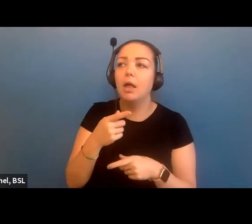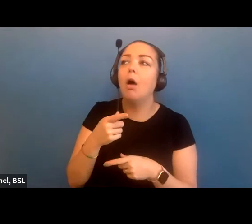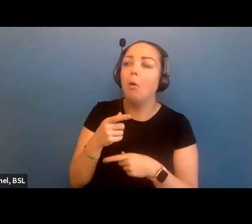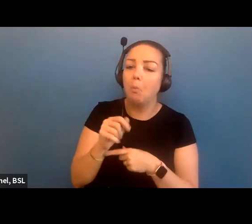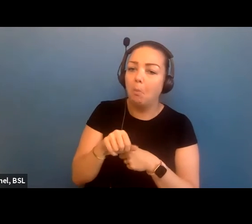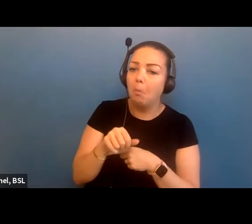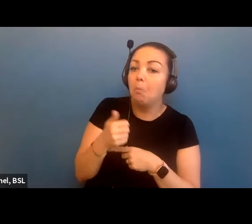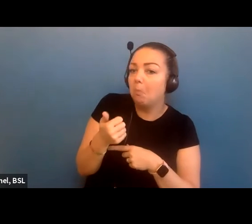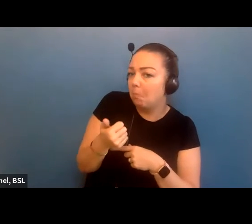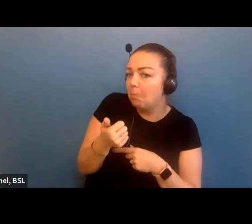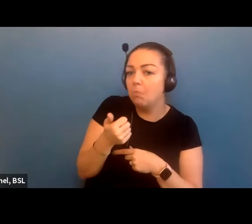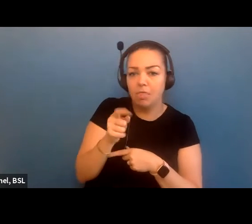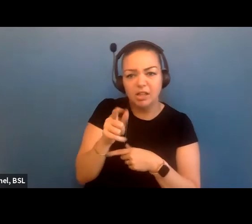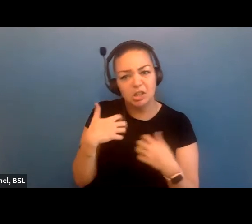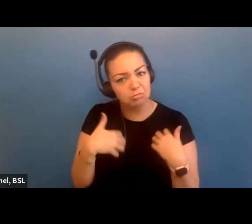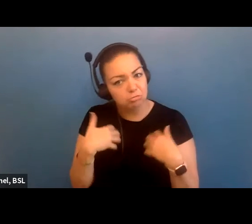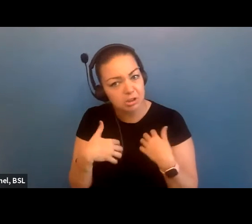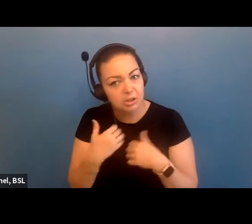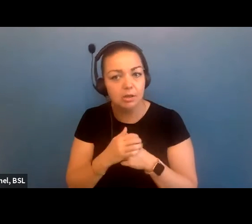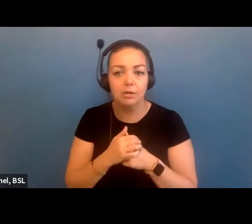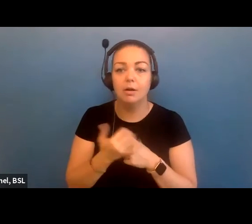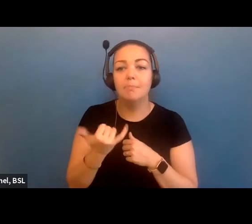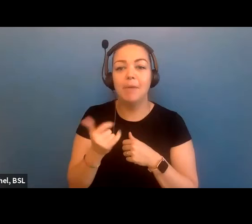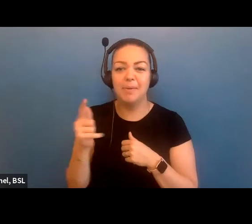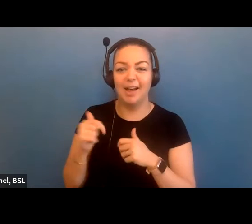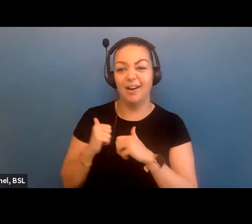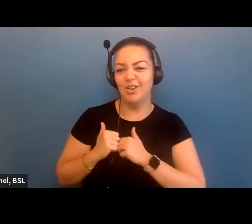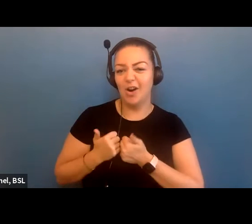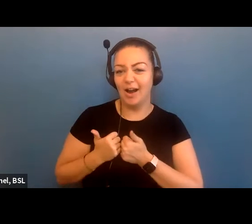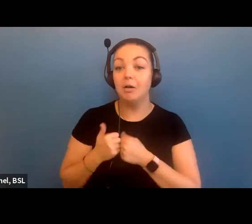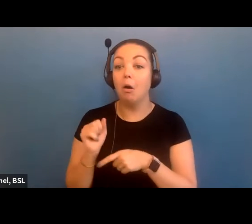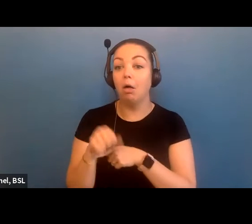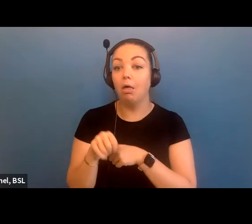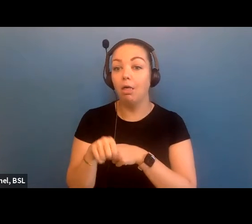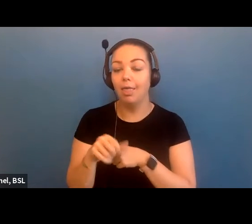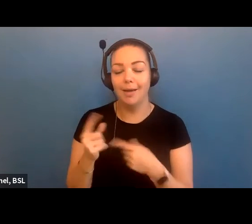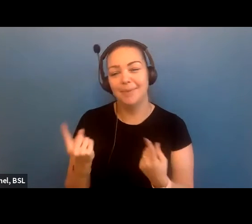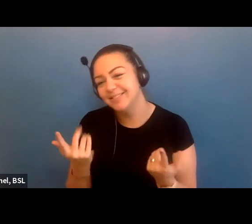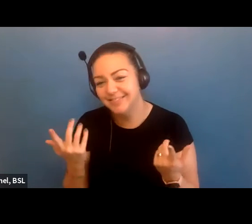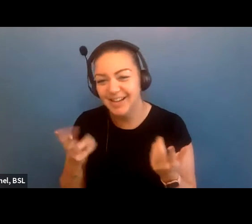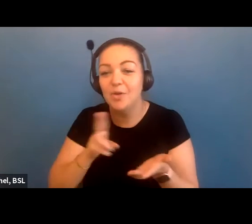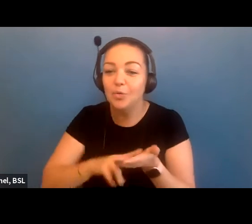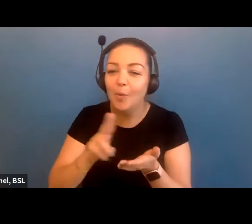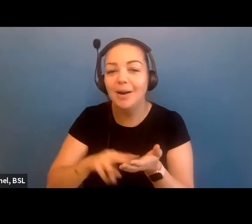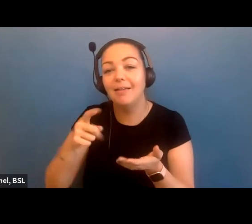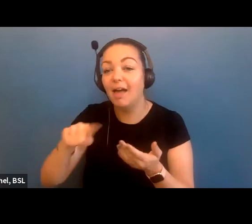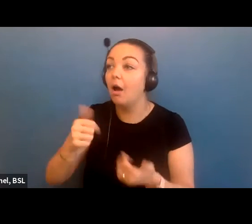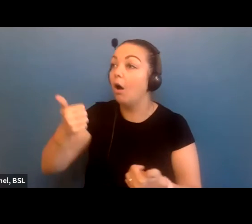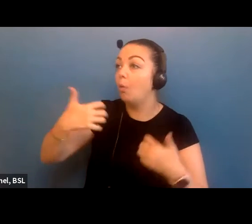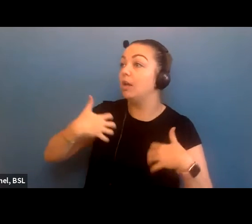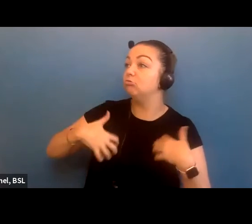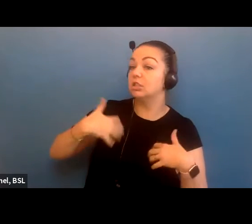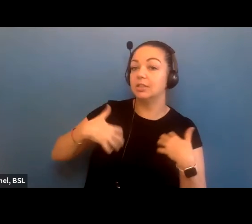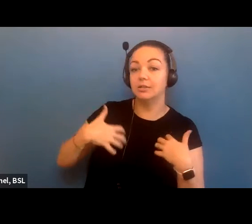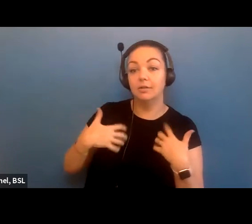oh, that's really interesting. You know, maybe they're just being kind, I'm not sure, but people tend to kind of understand that. And for